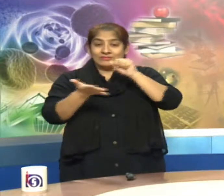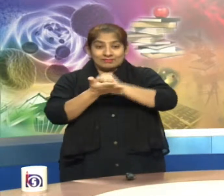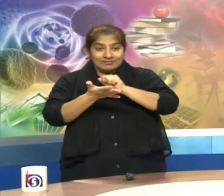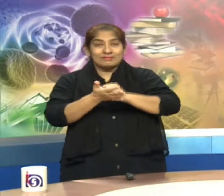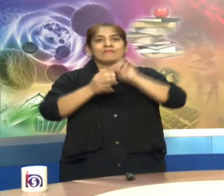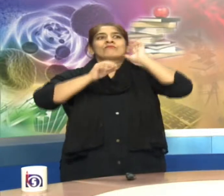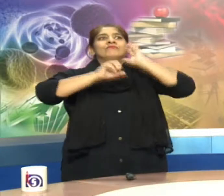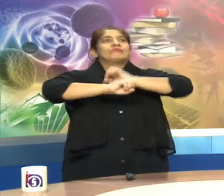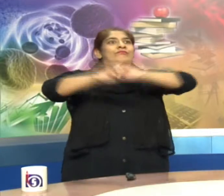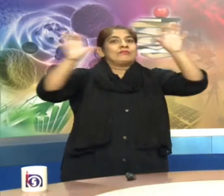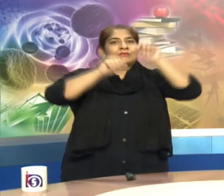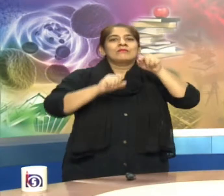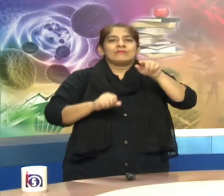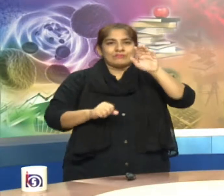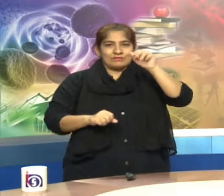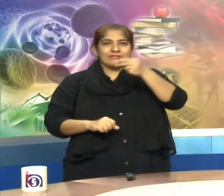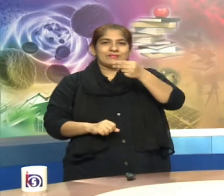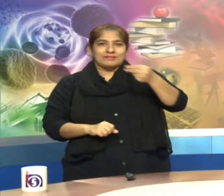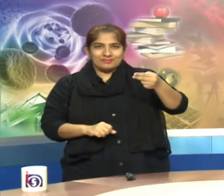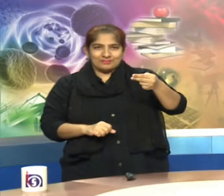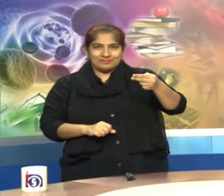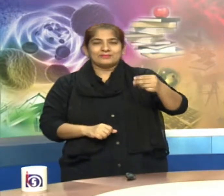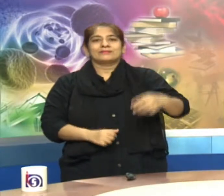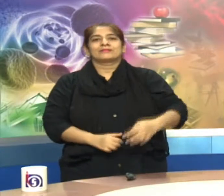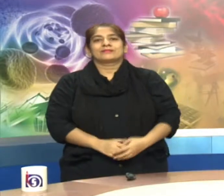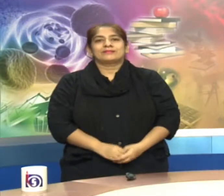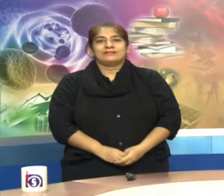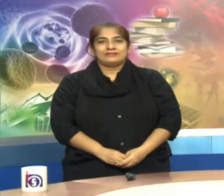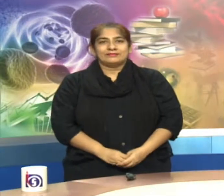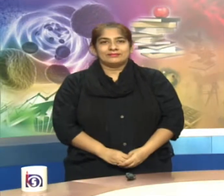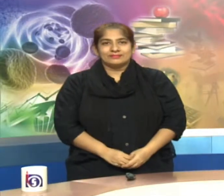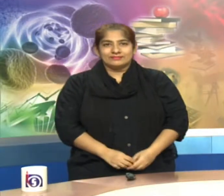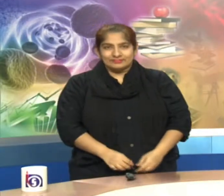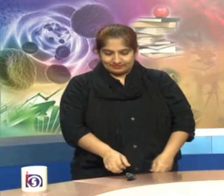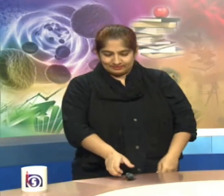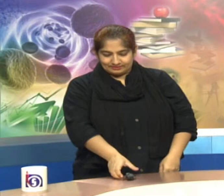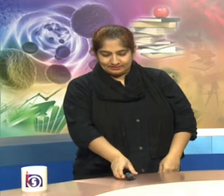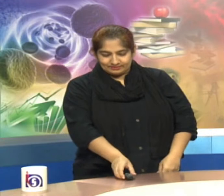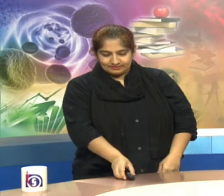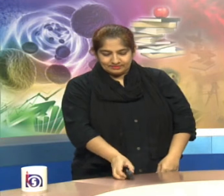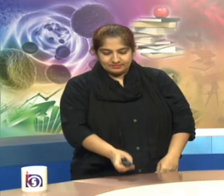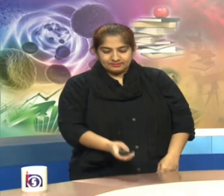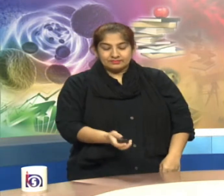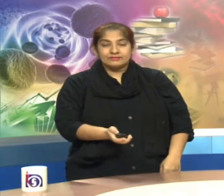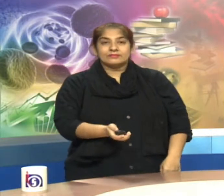In TV, radio, cinema halls, newspapers, we do advertising.